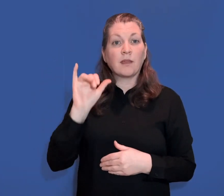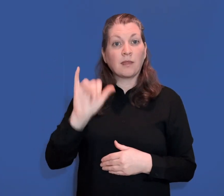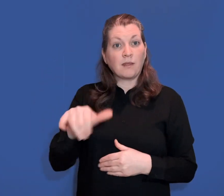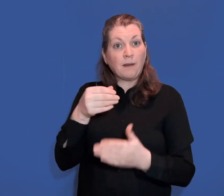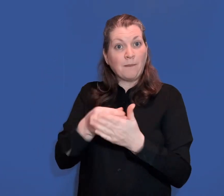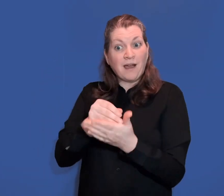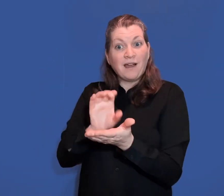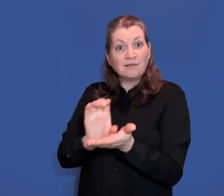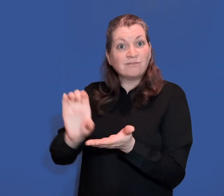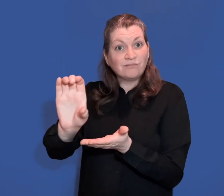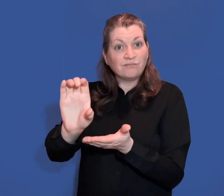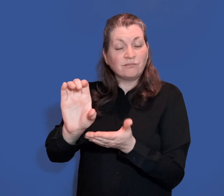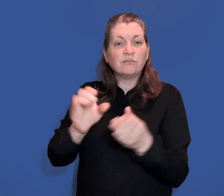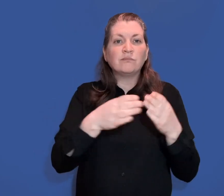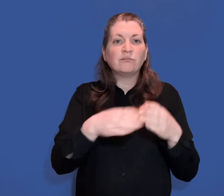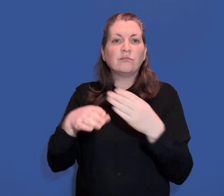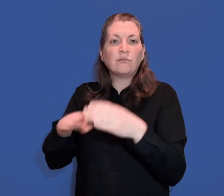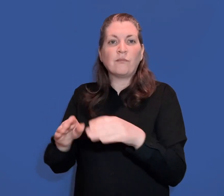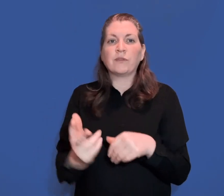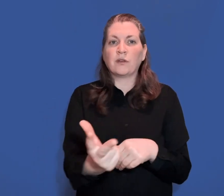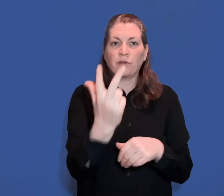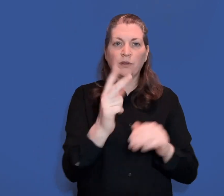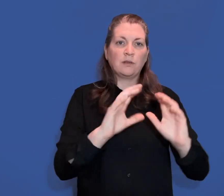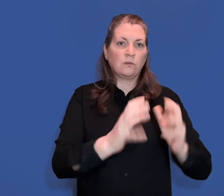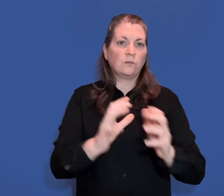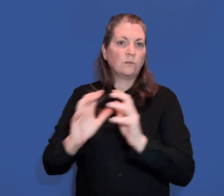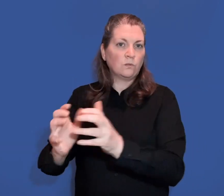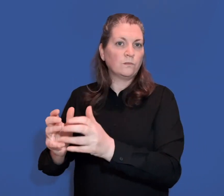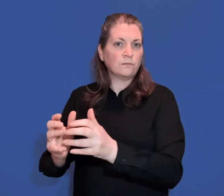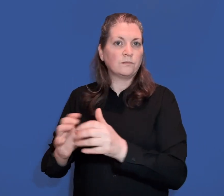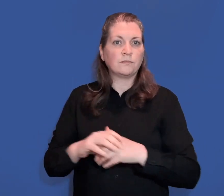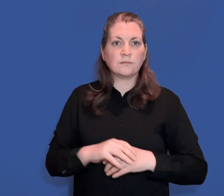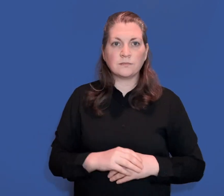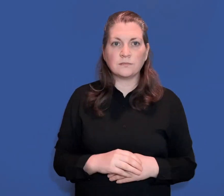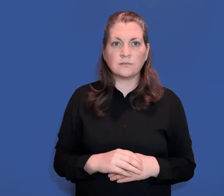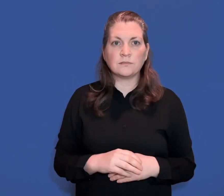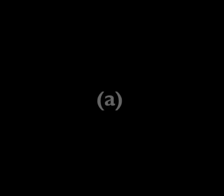which is to be allocated in 3 different categories.